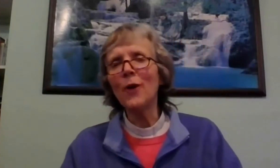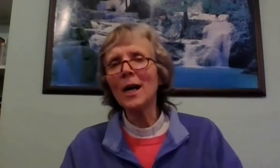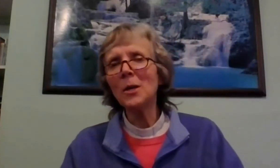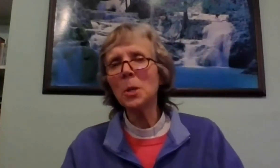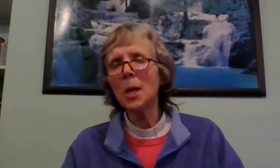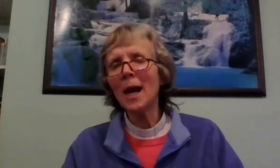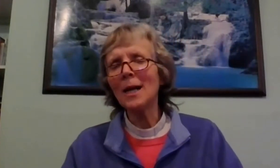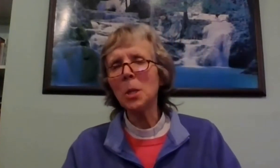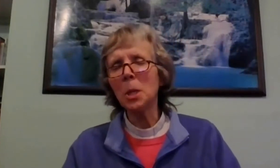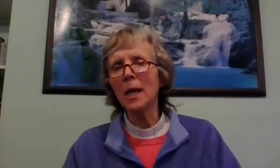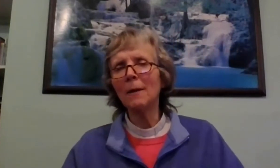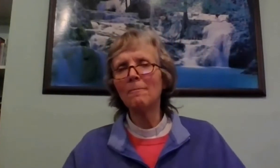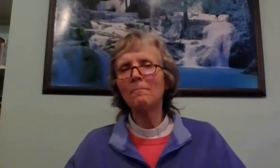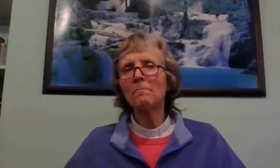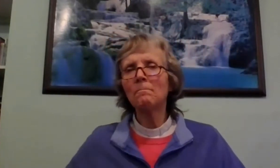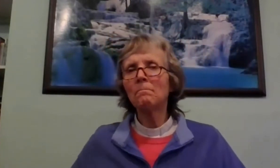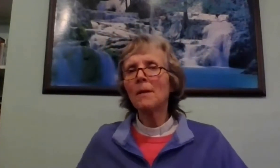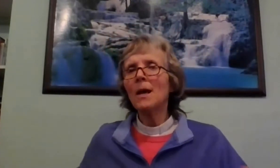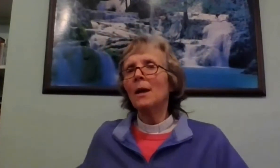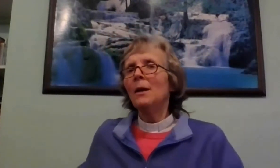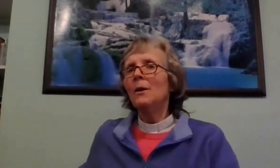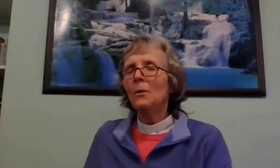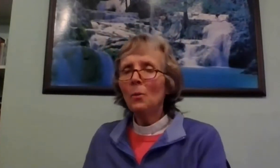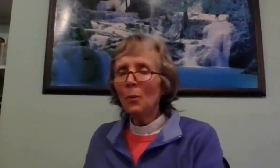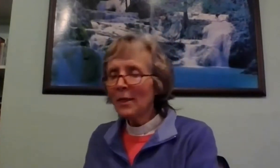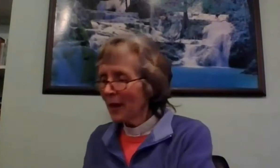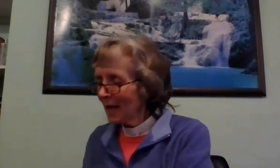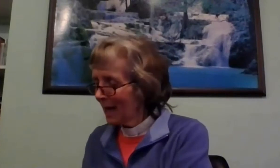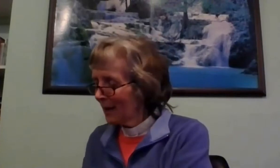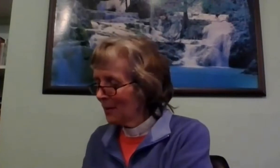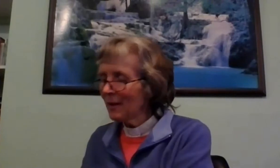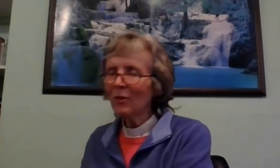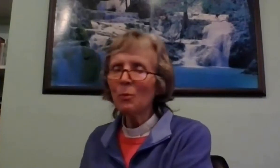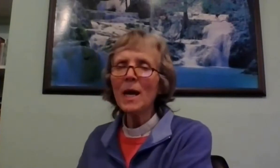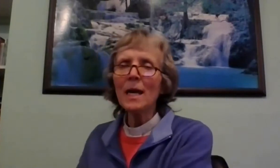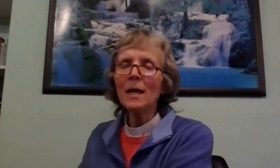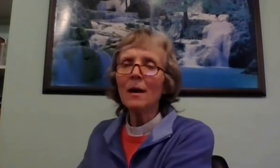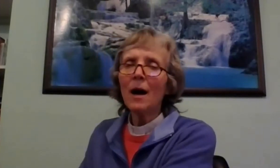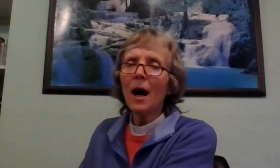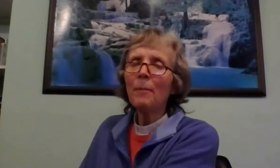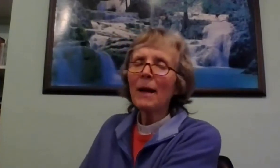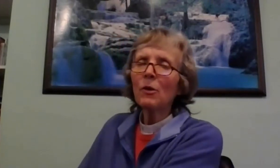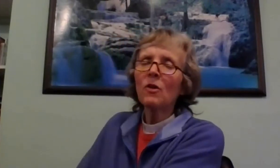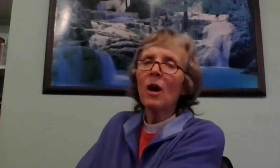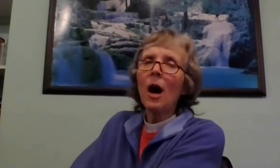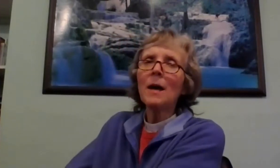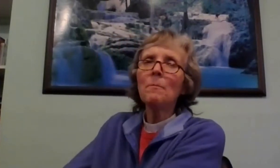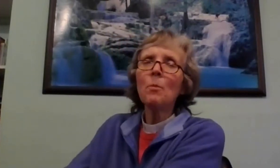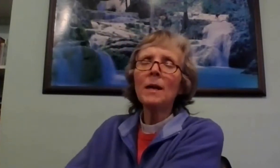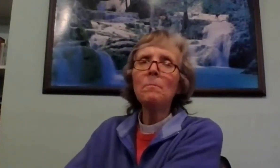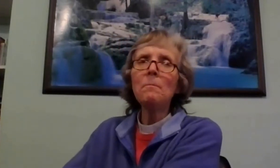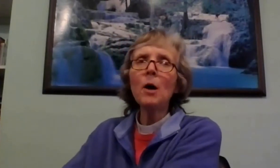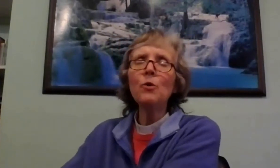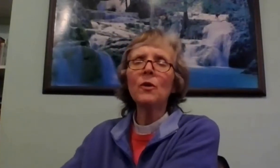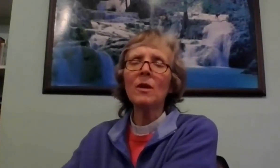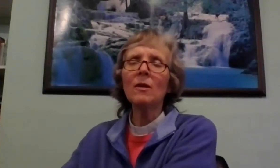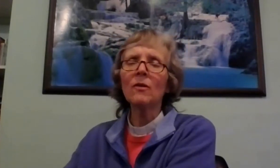find challenging. We're thinking this week about a time when Moses